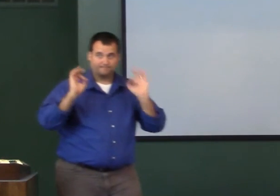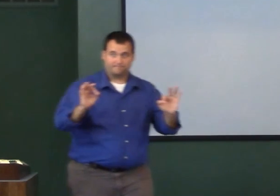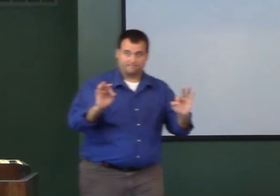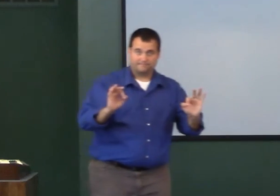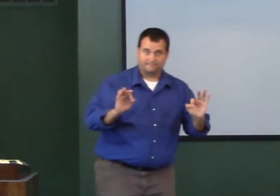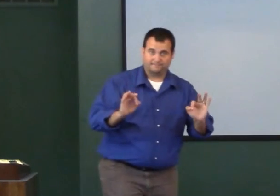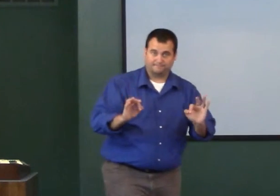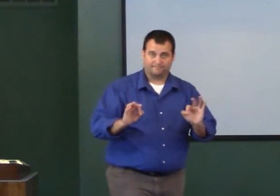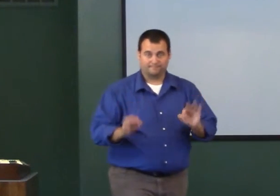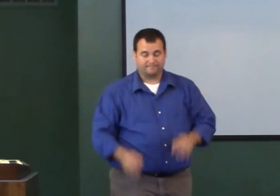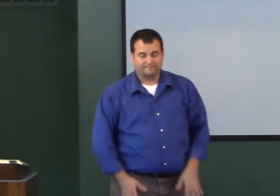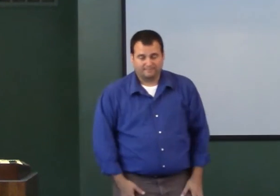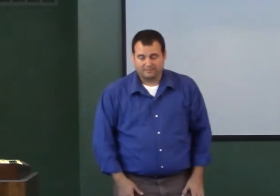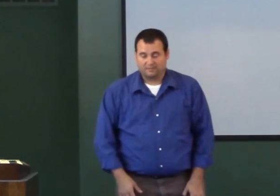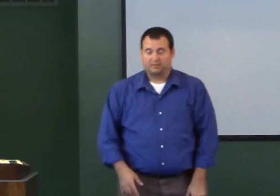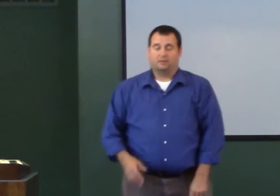So did you understand perfectly?